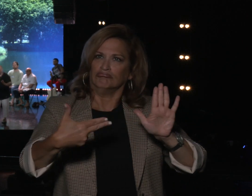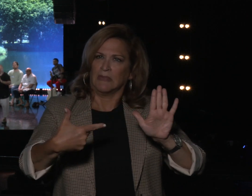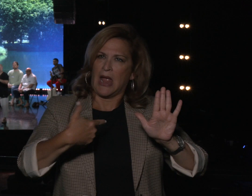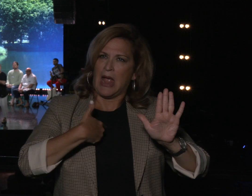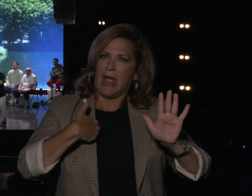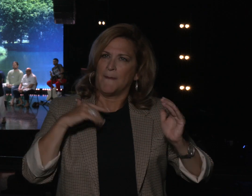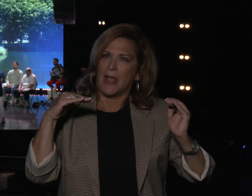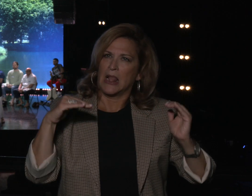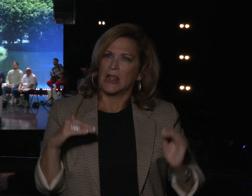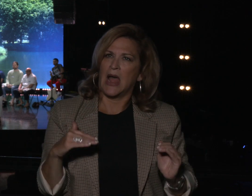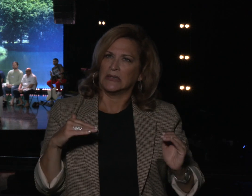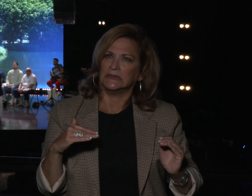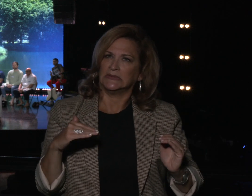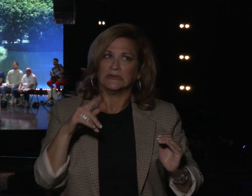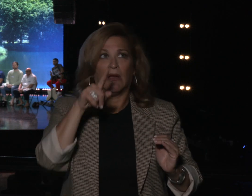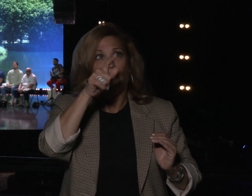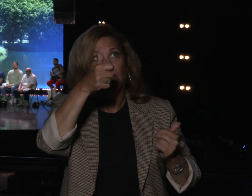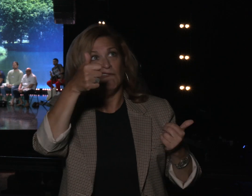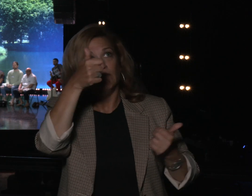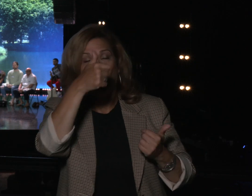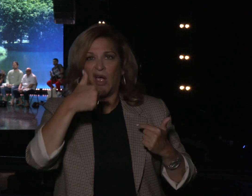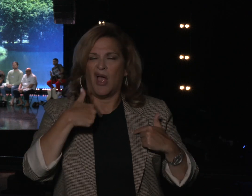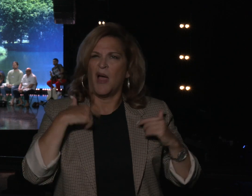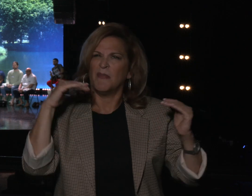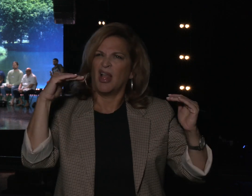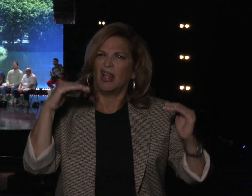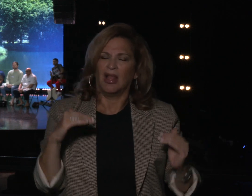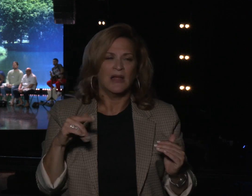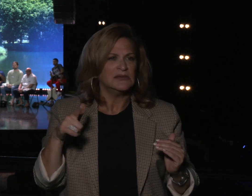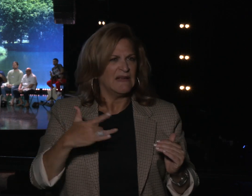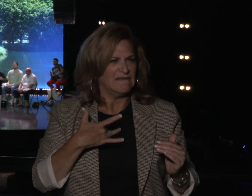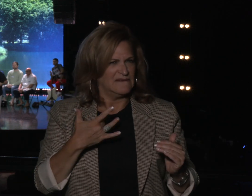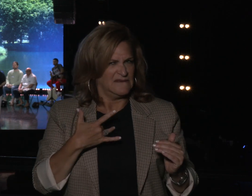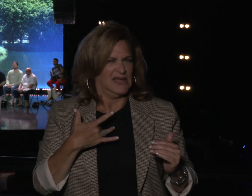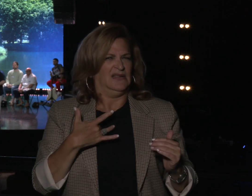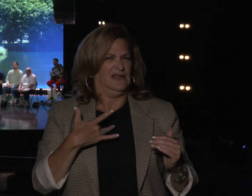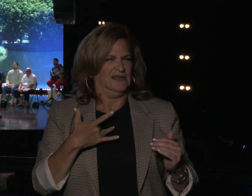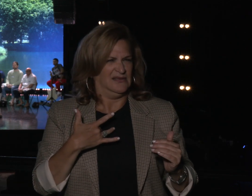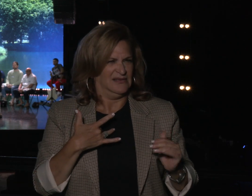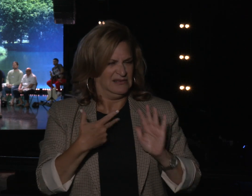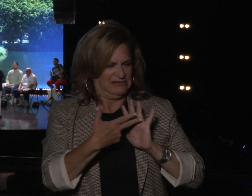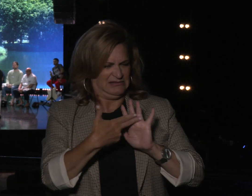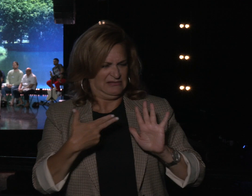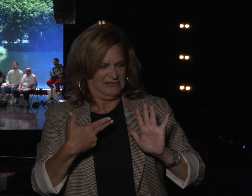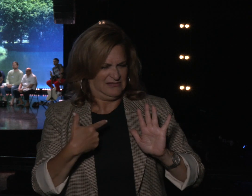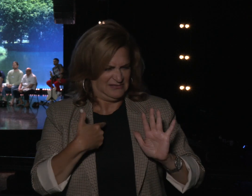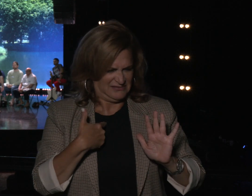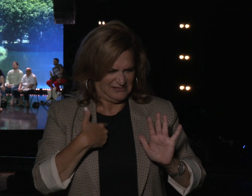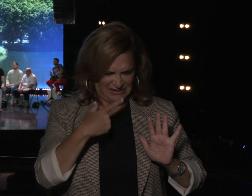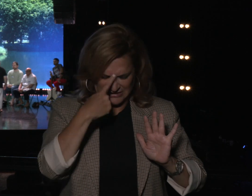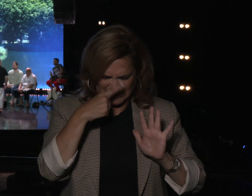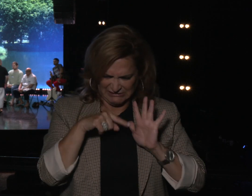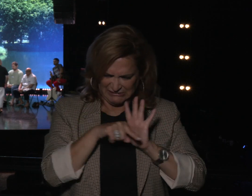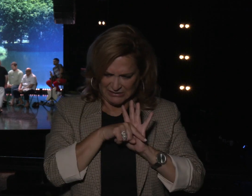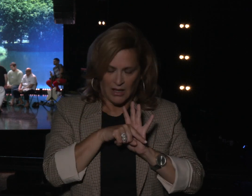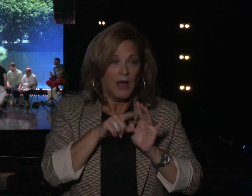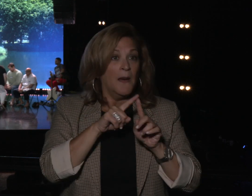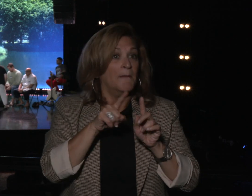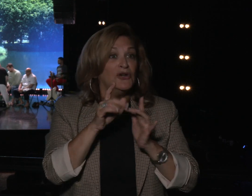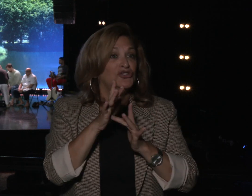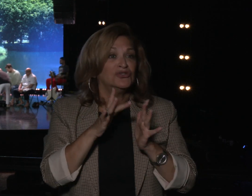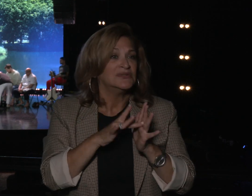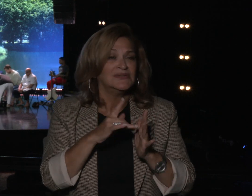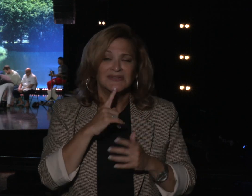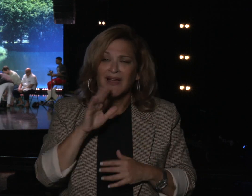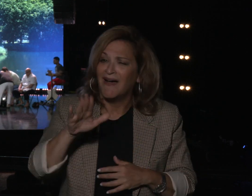you're less, you're inferior, you're like this insecurity has to get attached to you, and yet Jesus is like, I love you just the same as